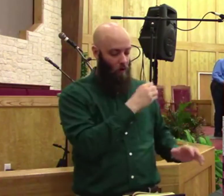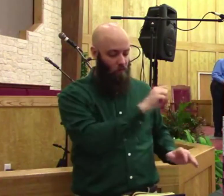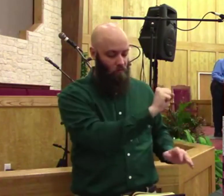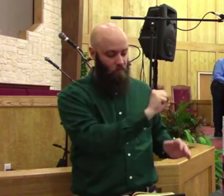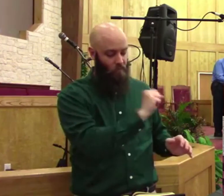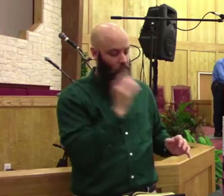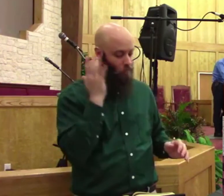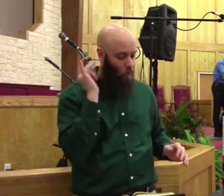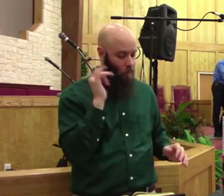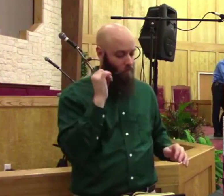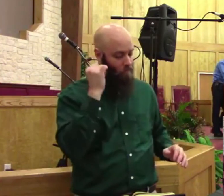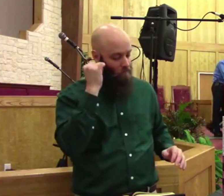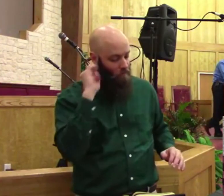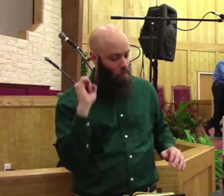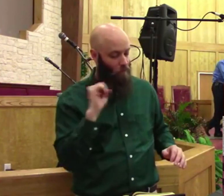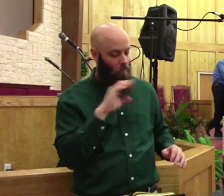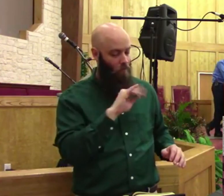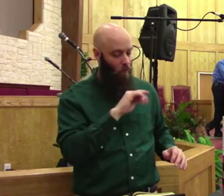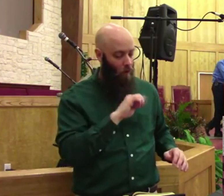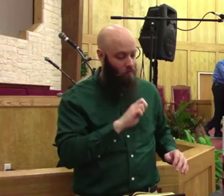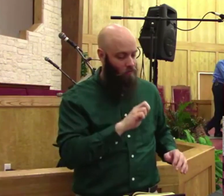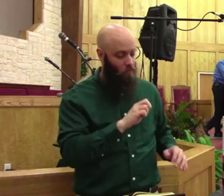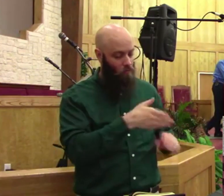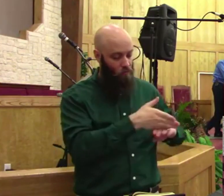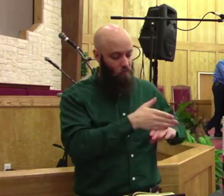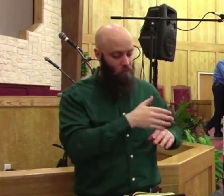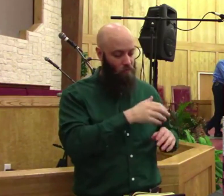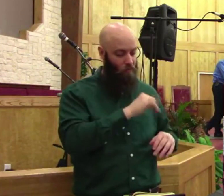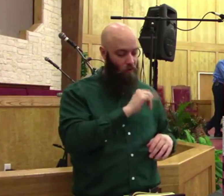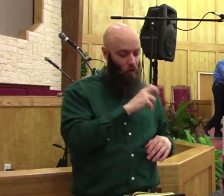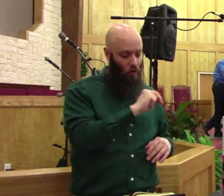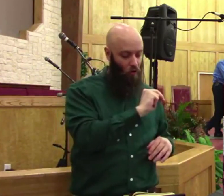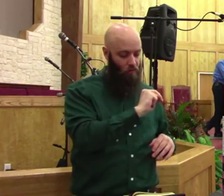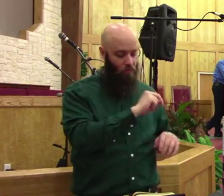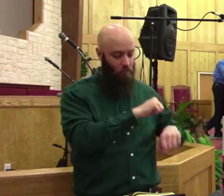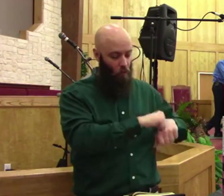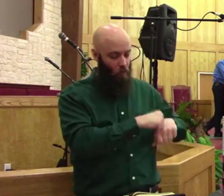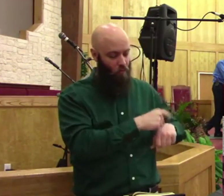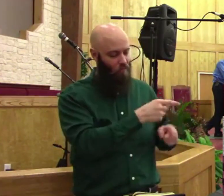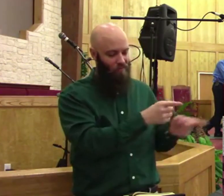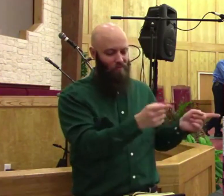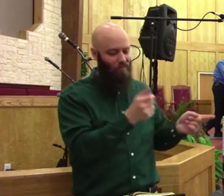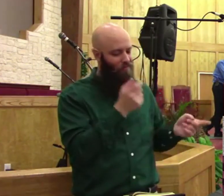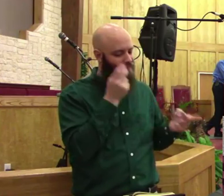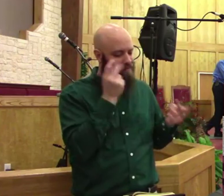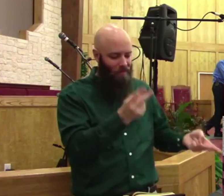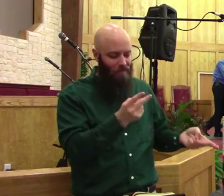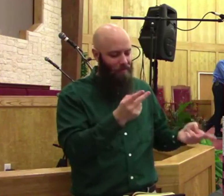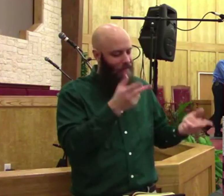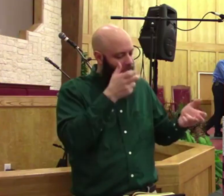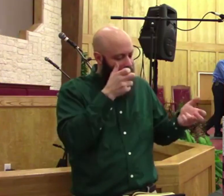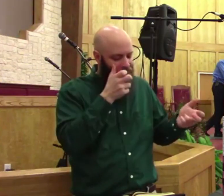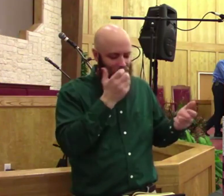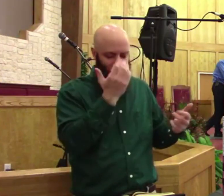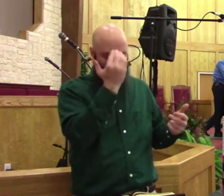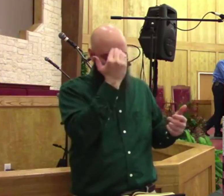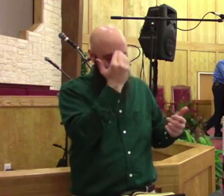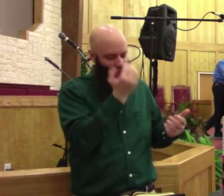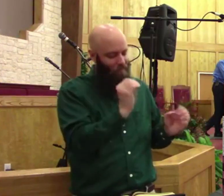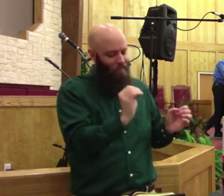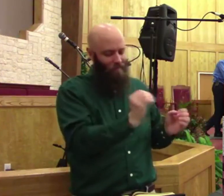of bronze, iron, wood, and stone, which do not see or hear or know, but the